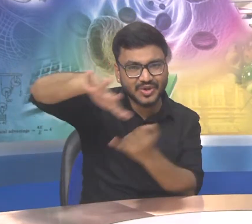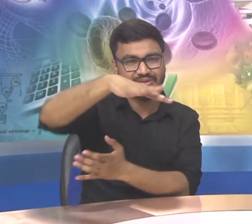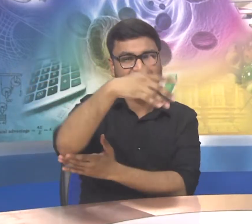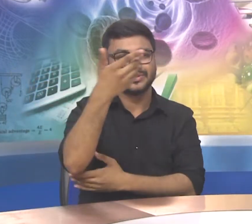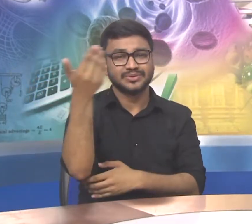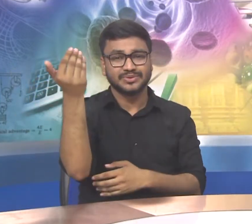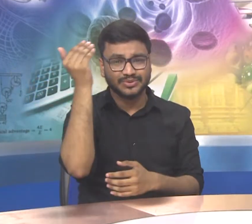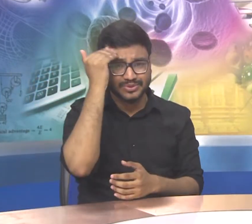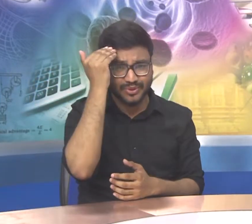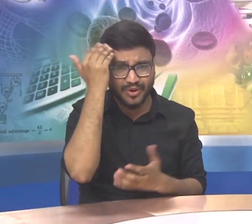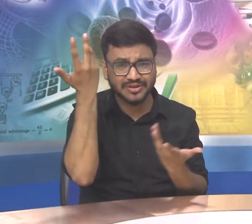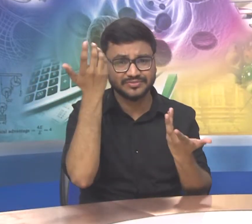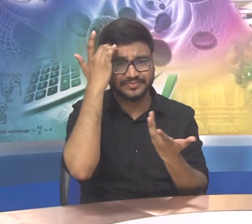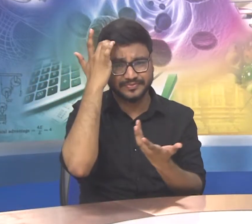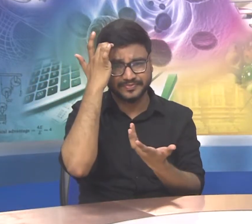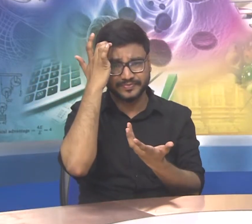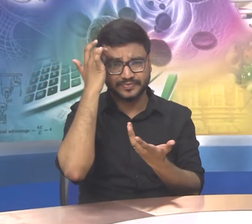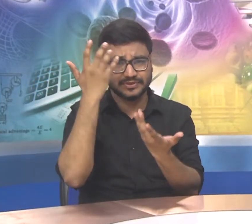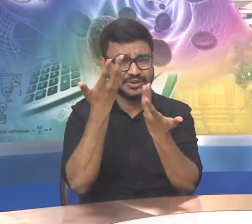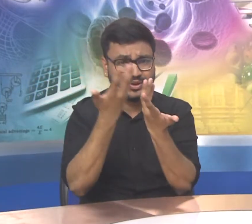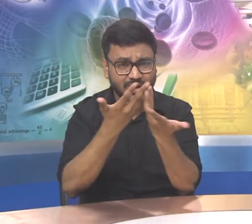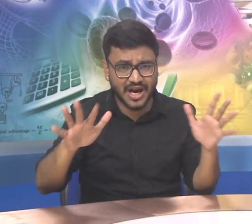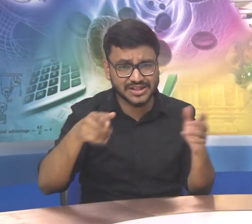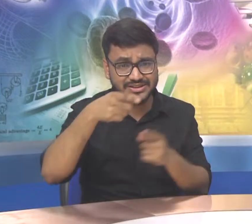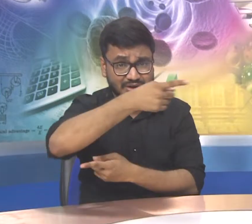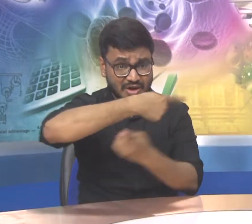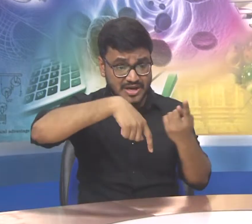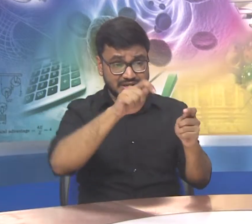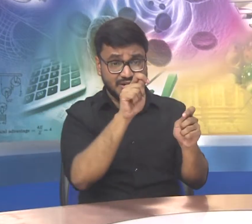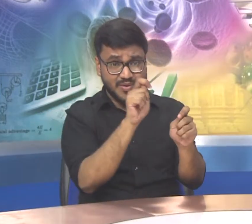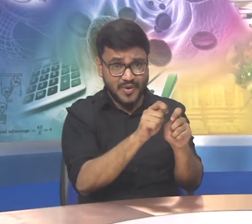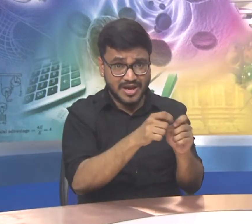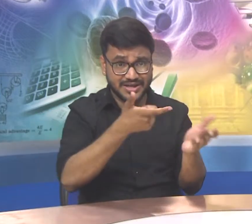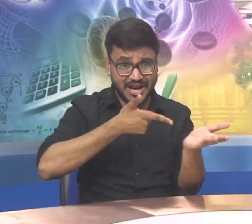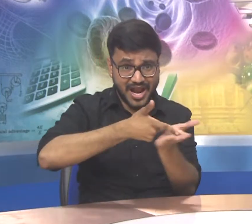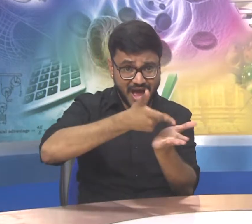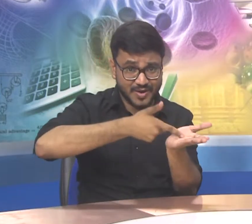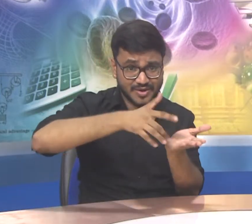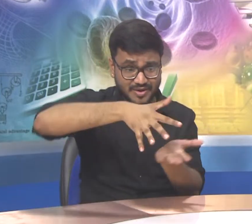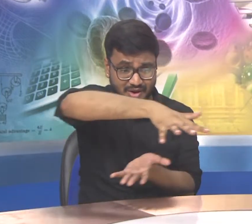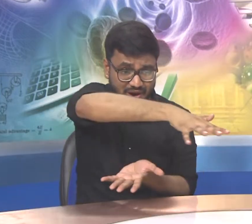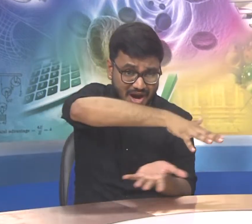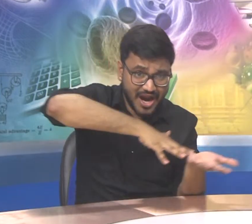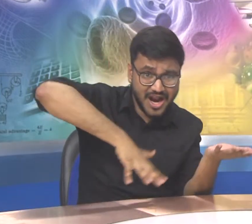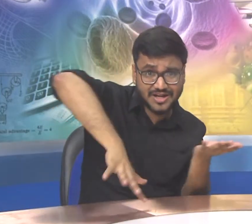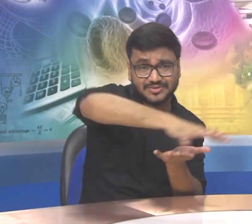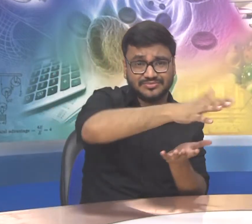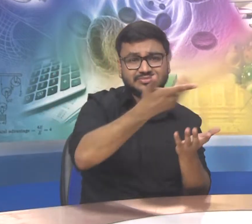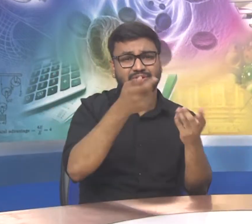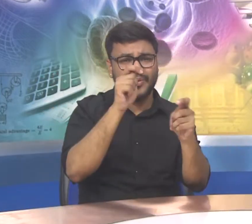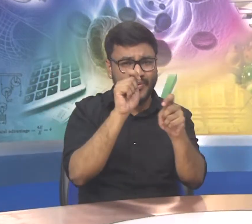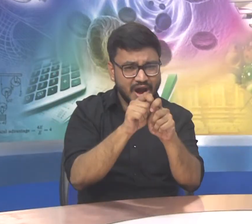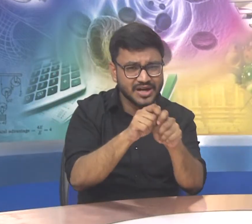The operation of each society are restricted to a small